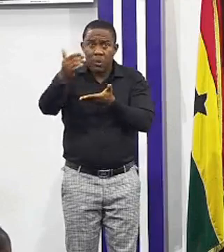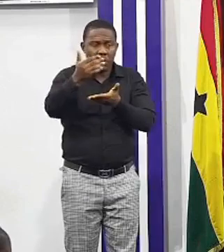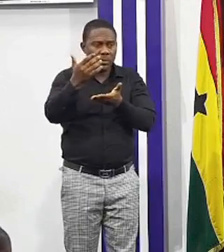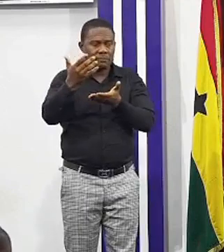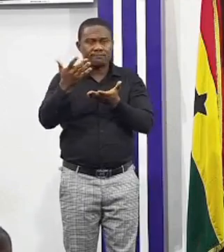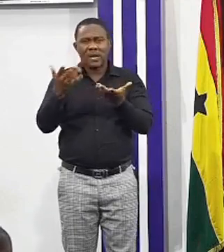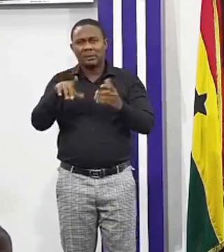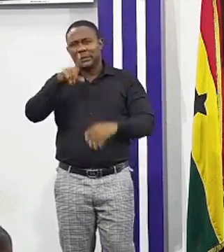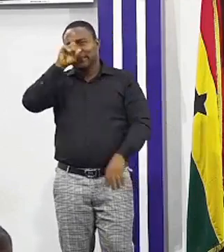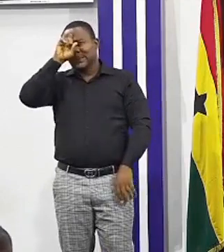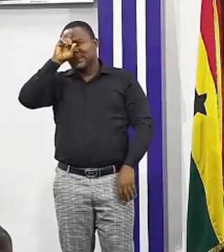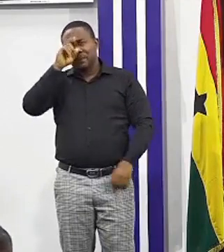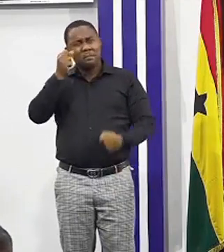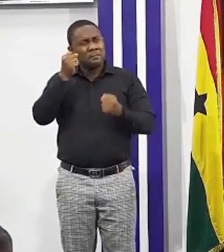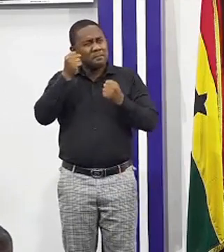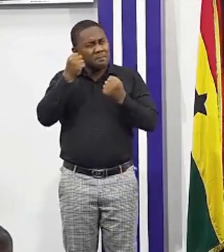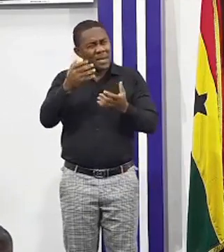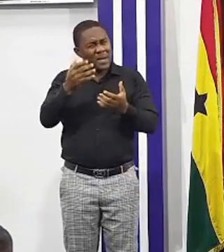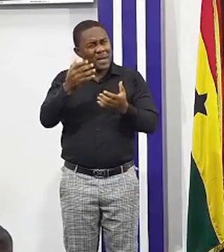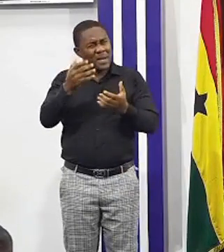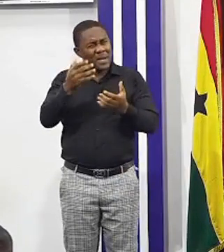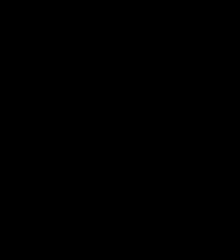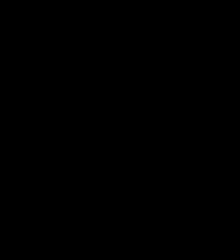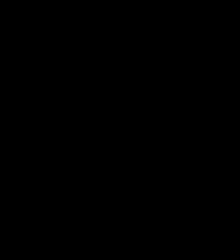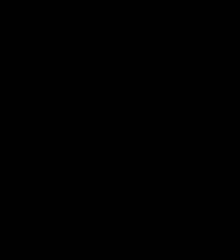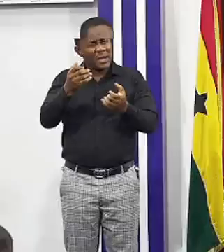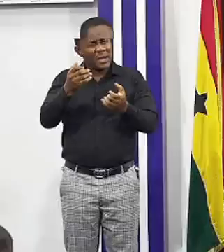legitimate questions that have come up about our